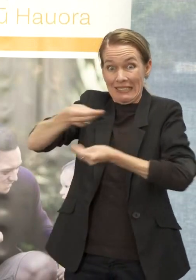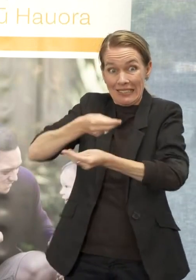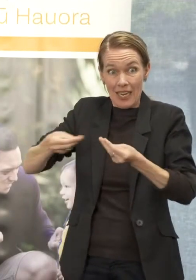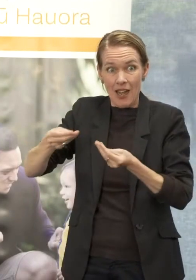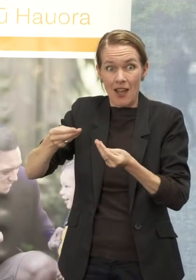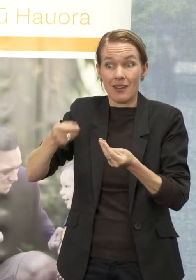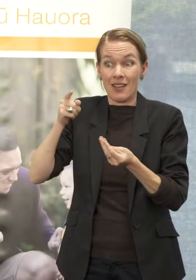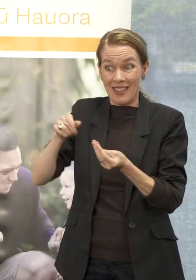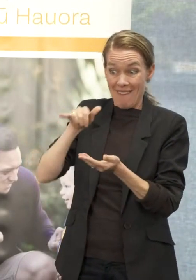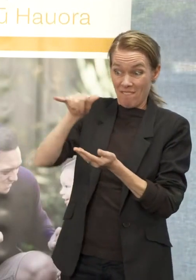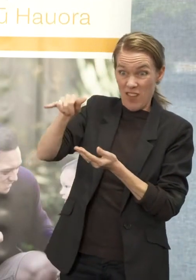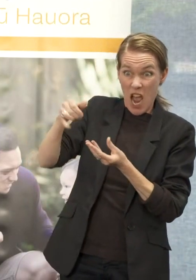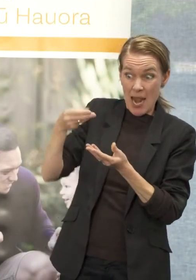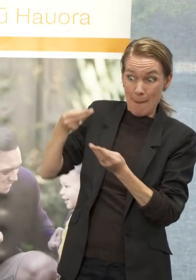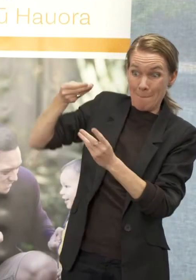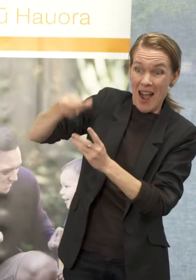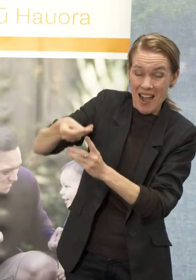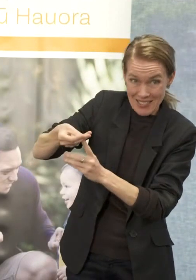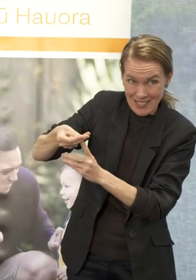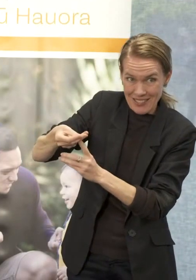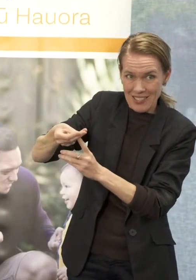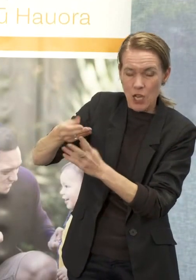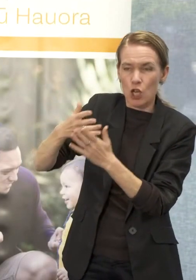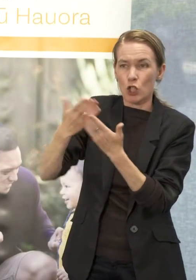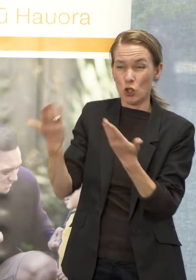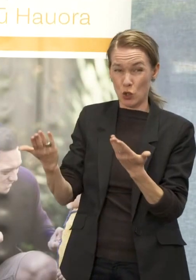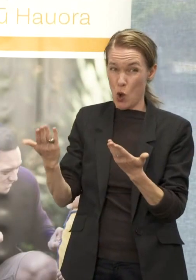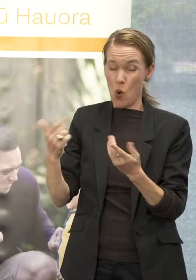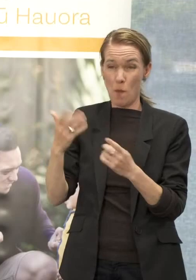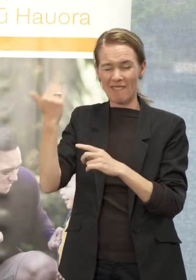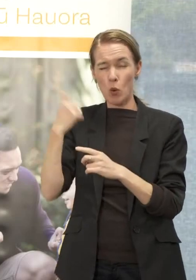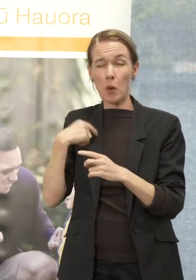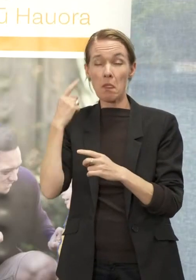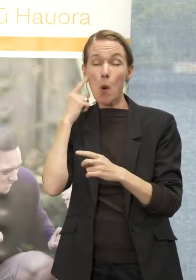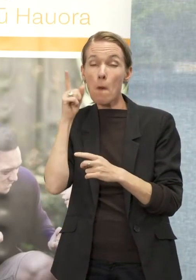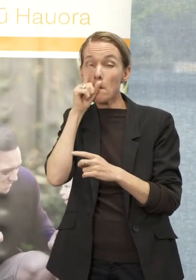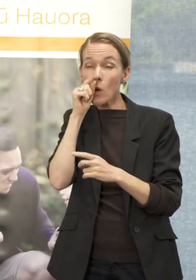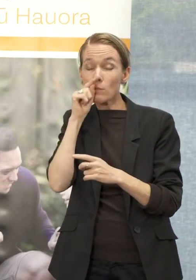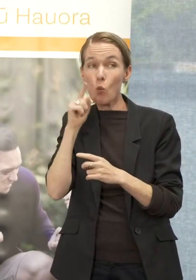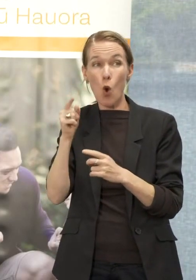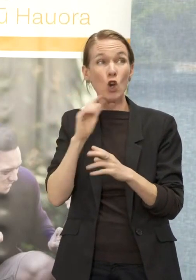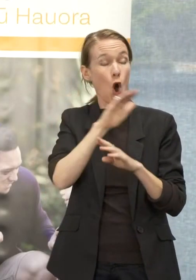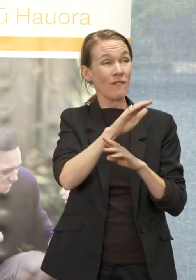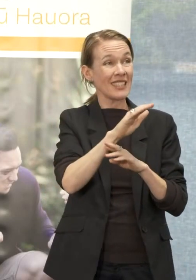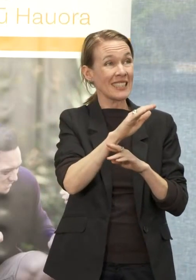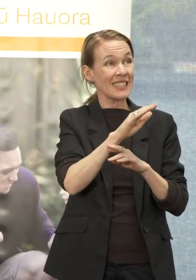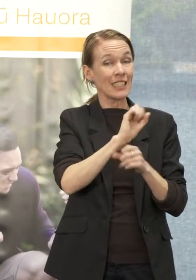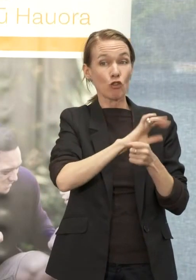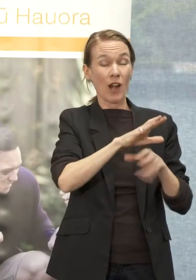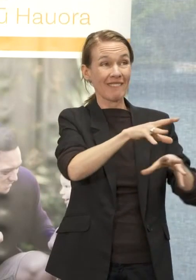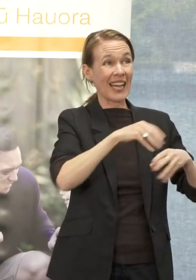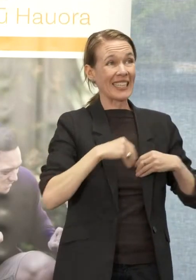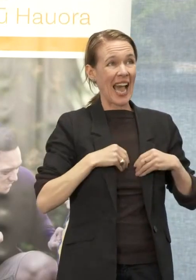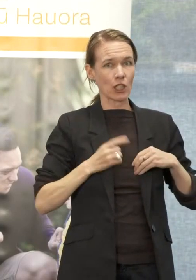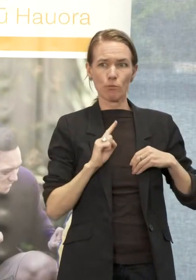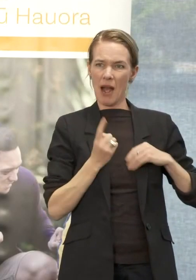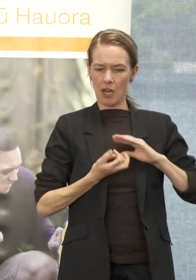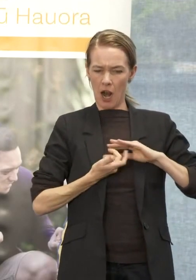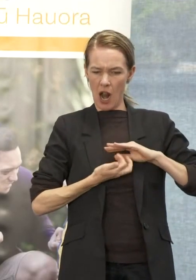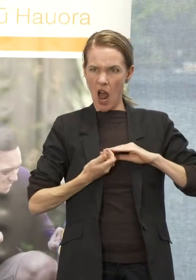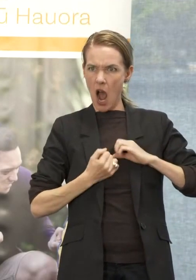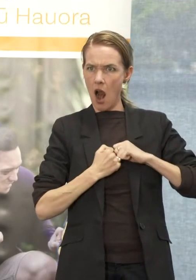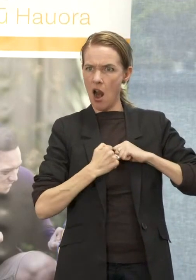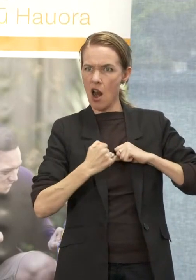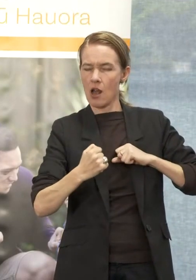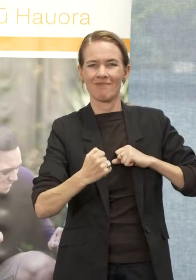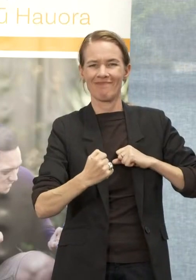from Christchurch. So we're no longer looking at a longer incubation period. And then in terms of that, then has that changed, or will